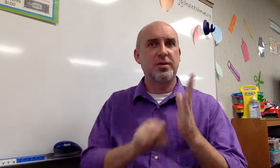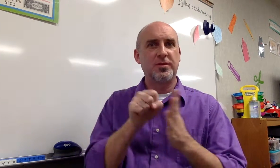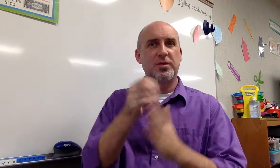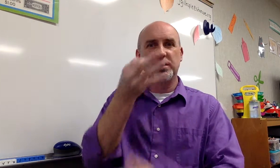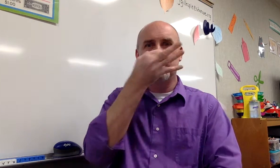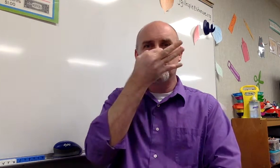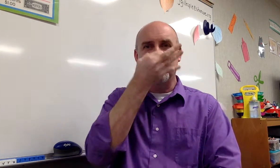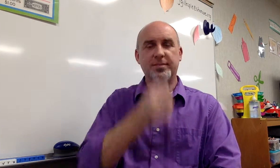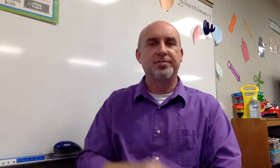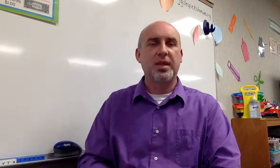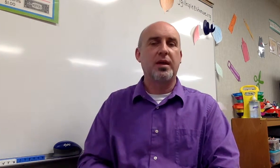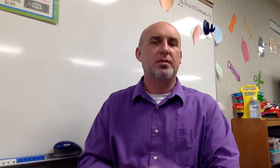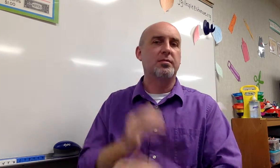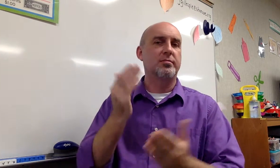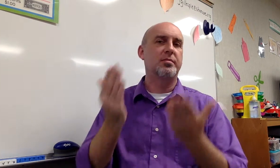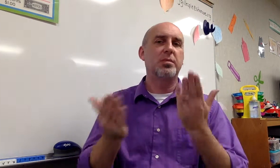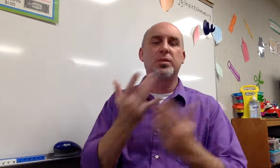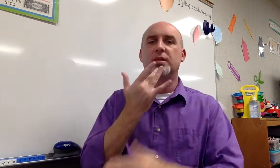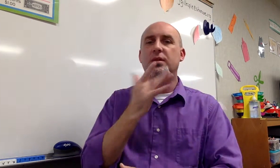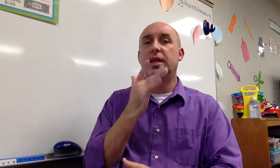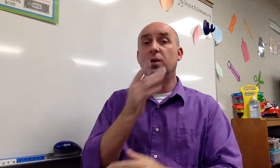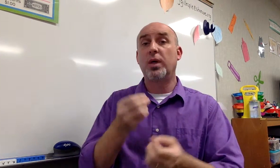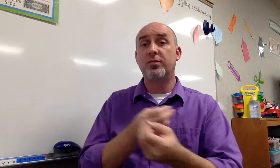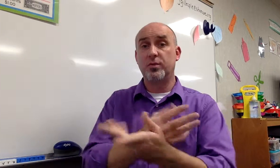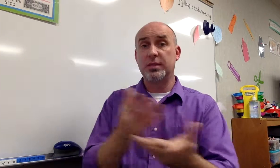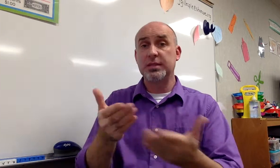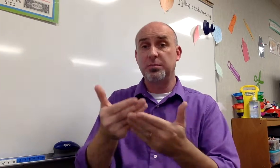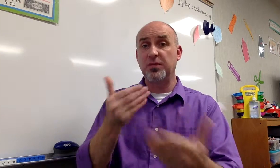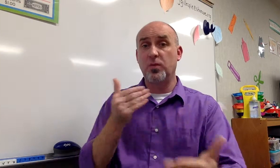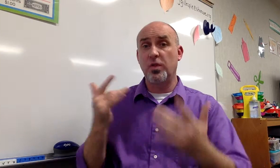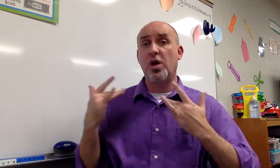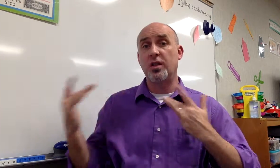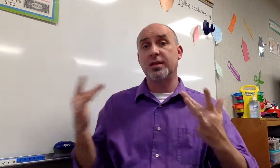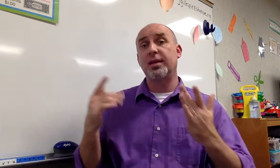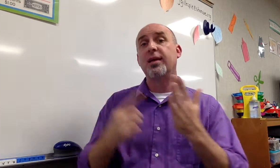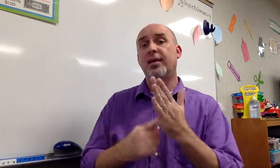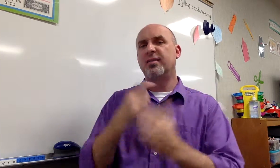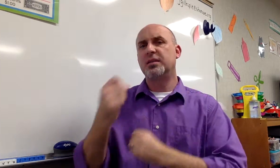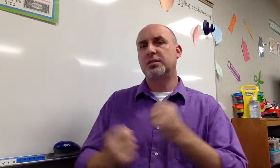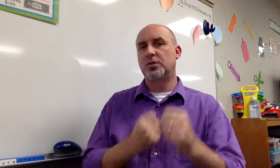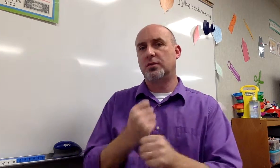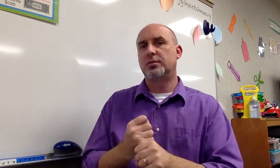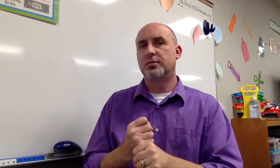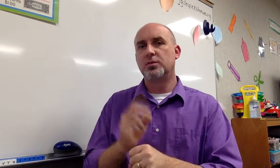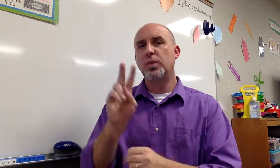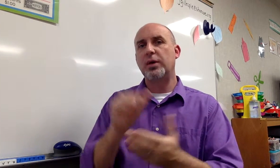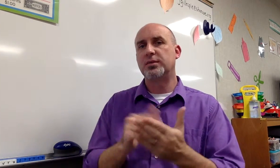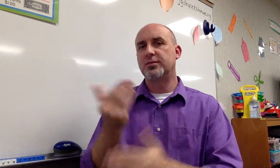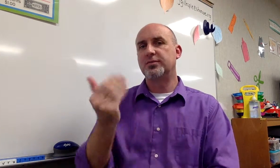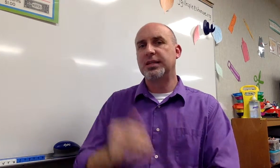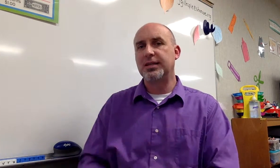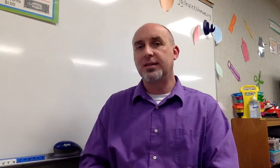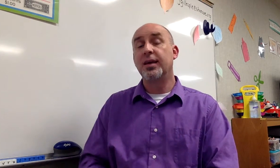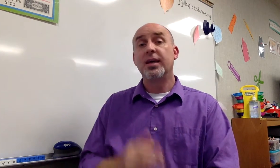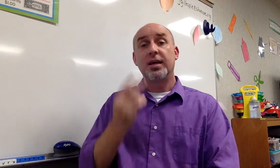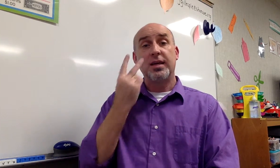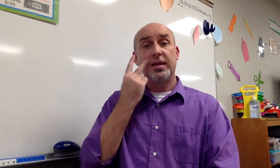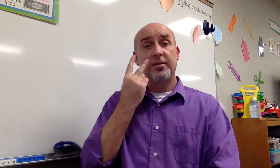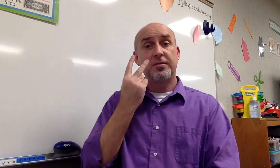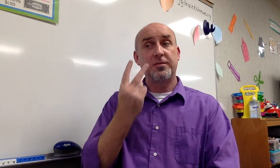very soon. And maybe with a little luck, we'll have it released before the holiday this year, 2015. If